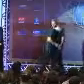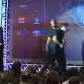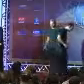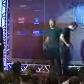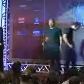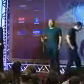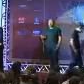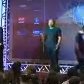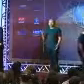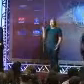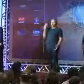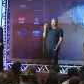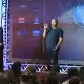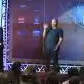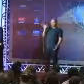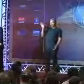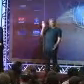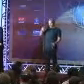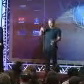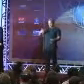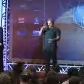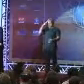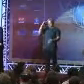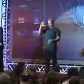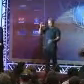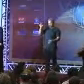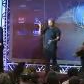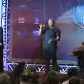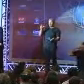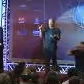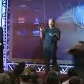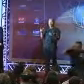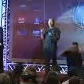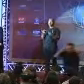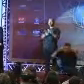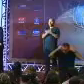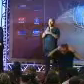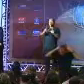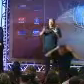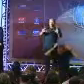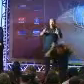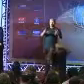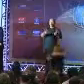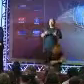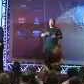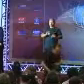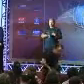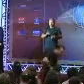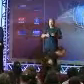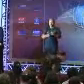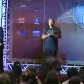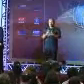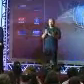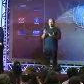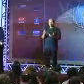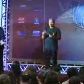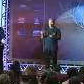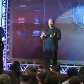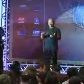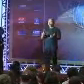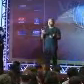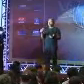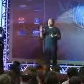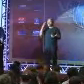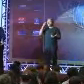And they had no money for computers. So the teacher went to banks and